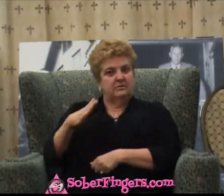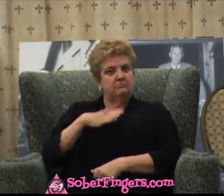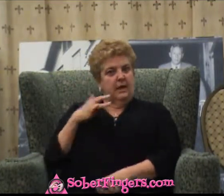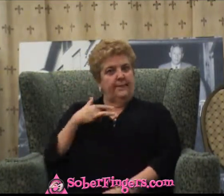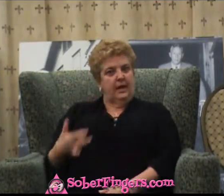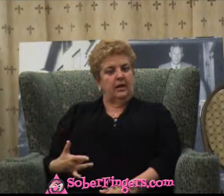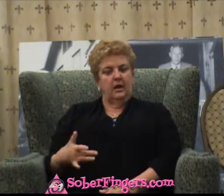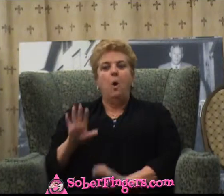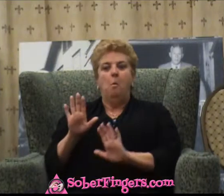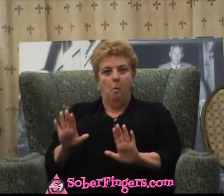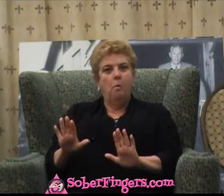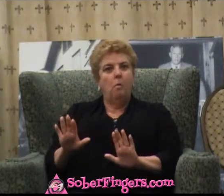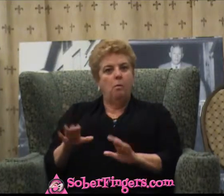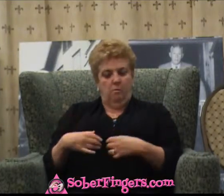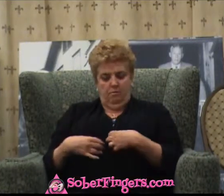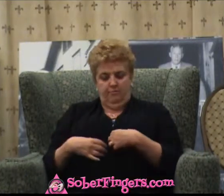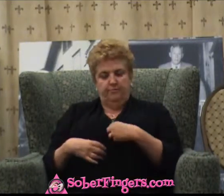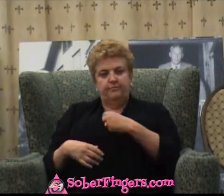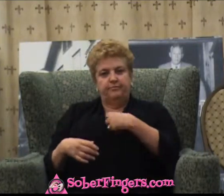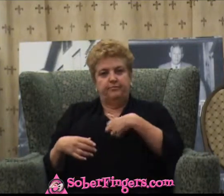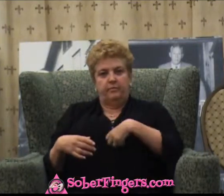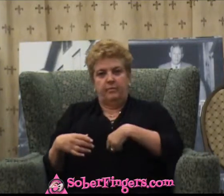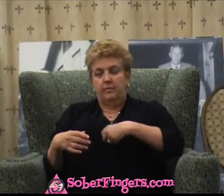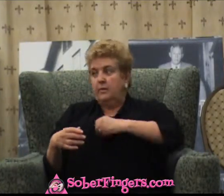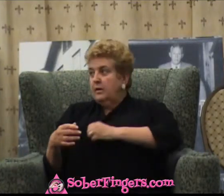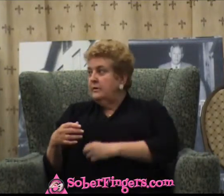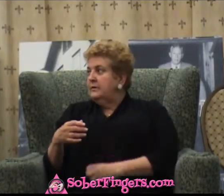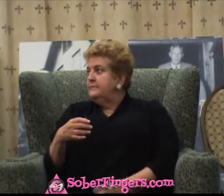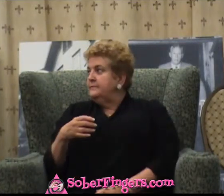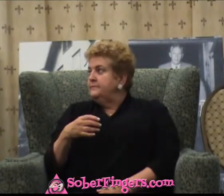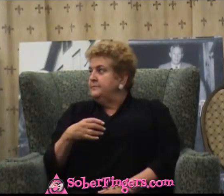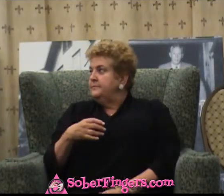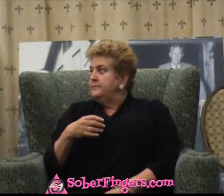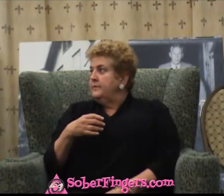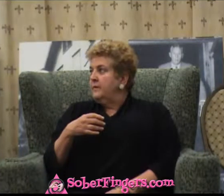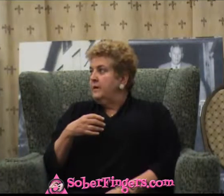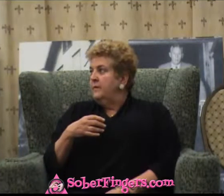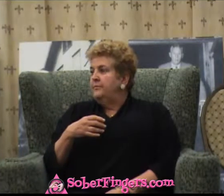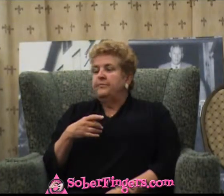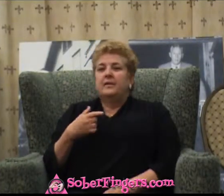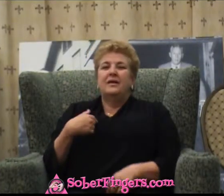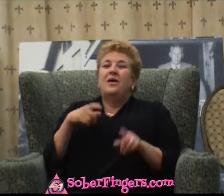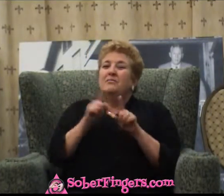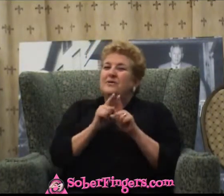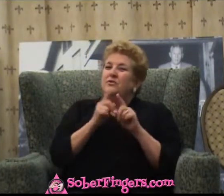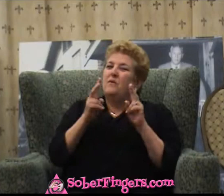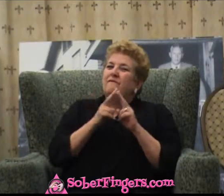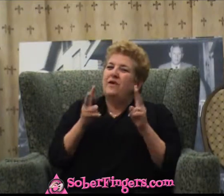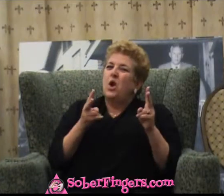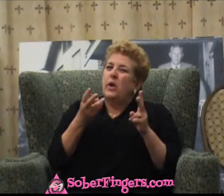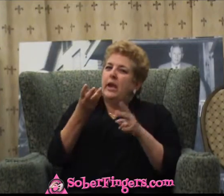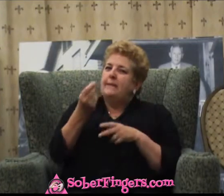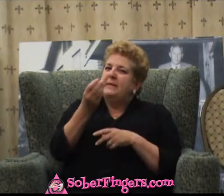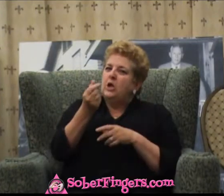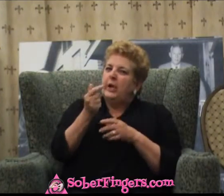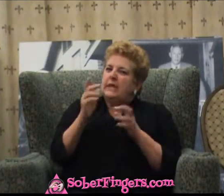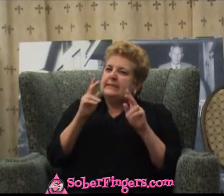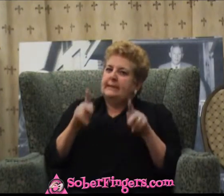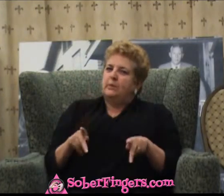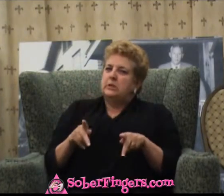liked money. I loved money. A very materialistic person. I love what money can buy. I love shoes and pocketbooks. I